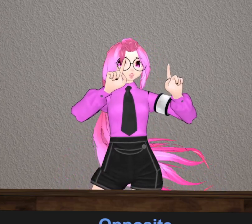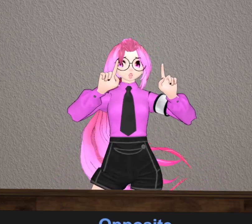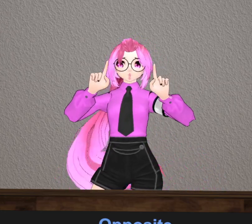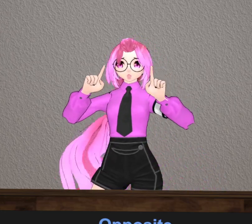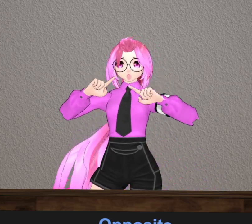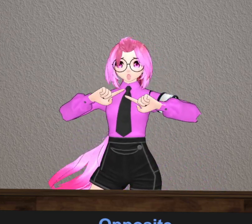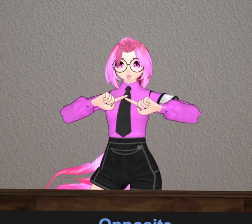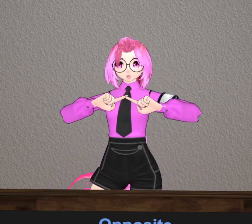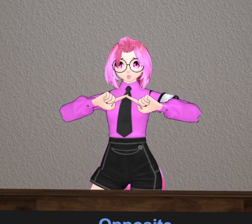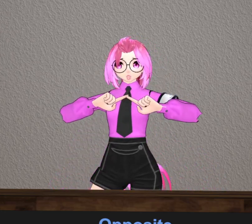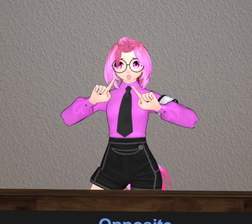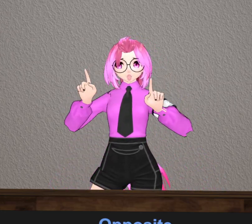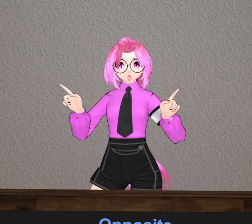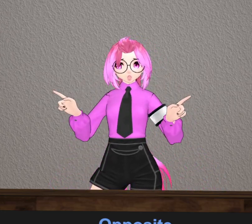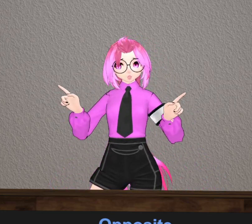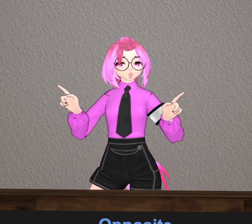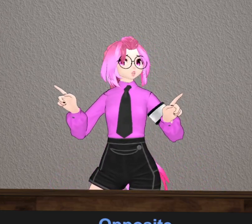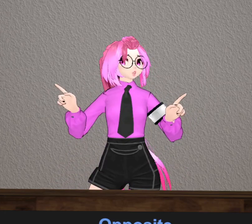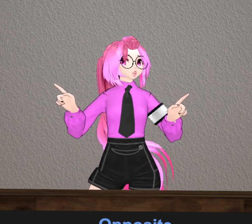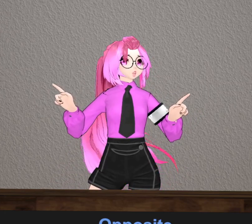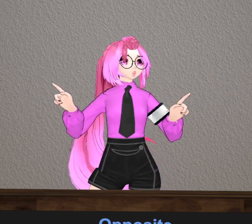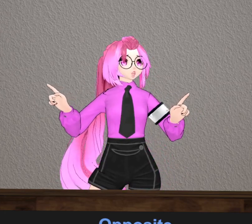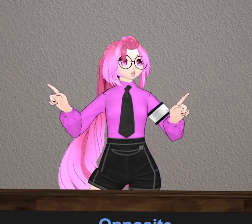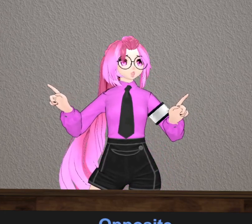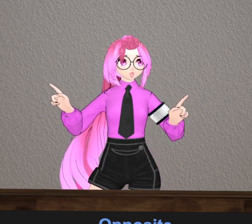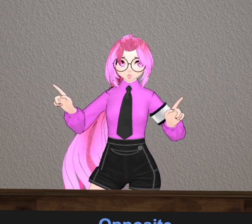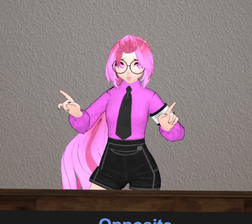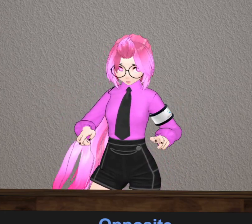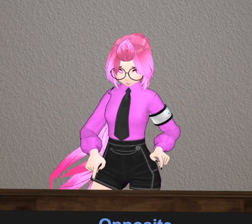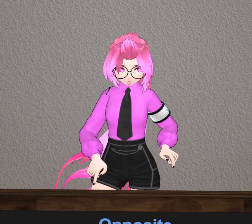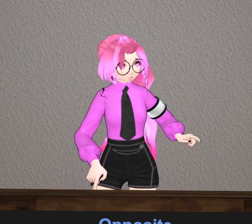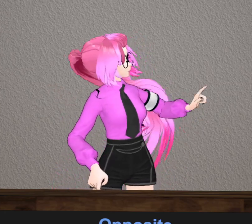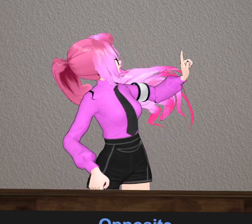two things and they're going apart from each other because they're different. Opposite is